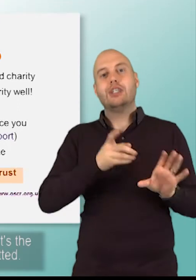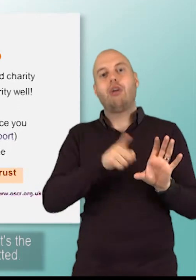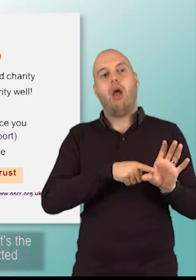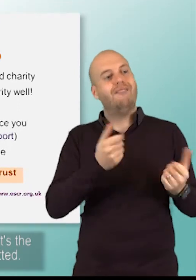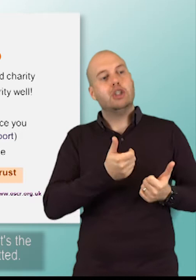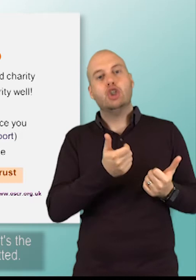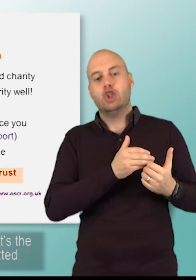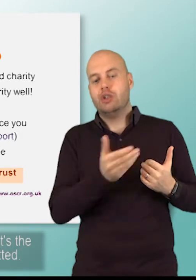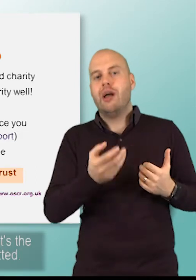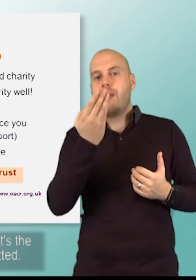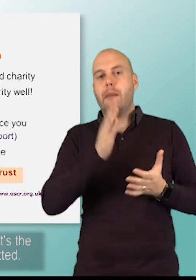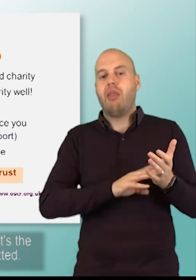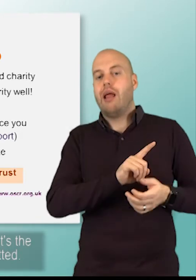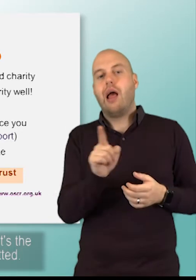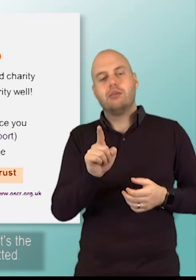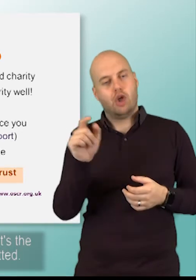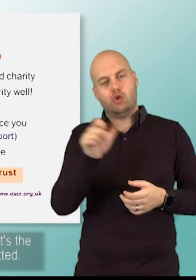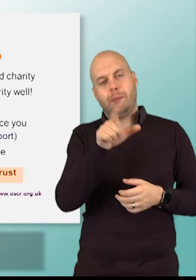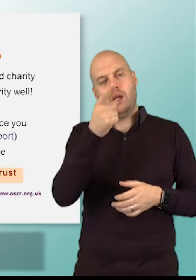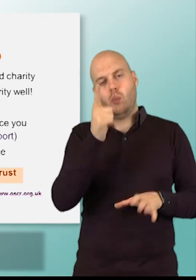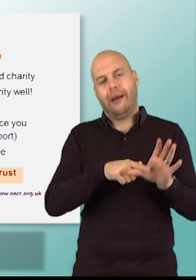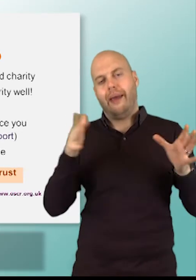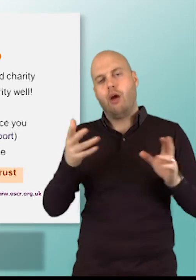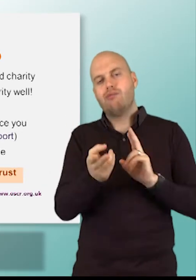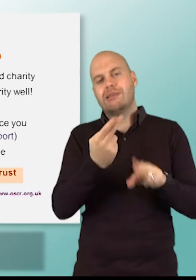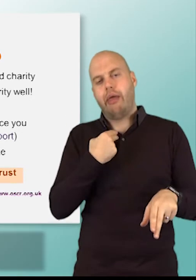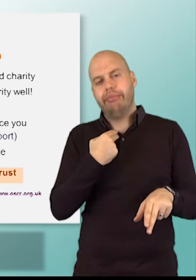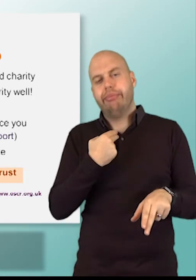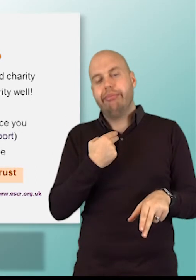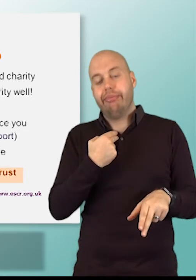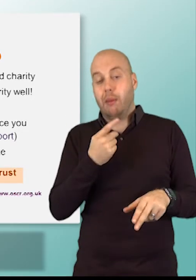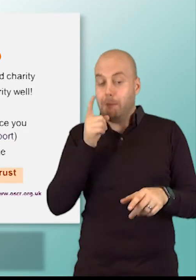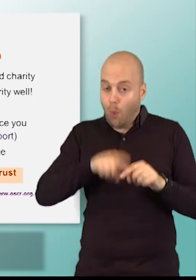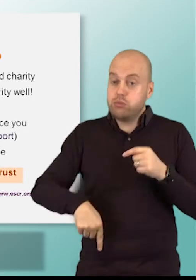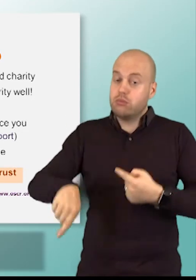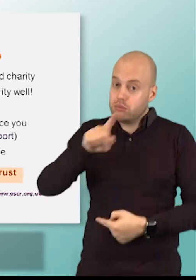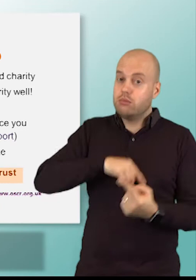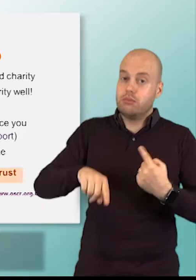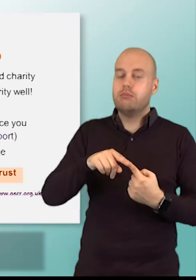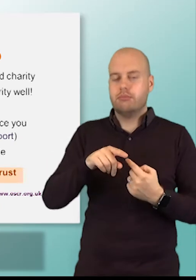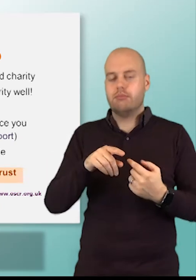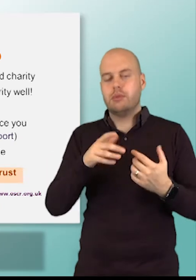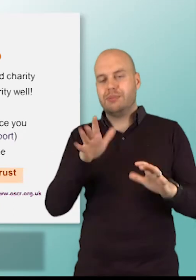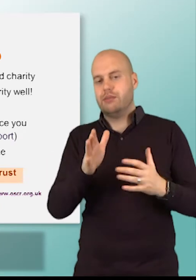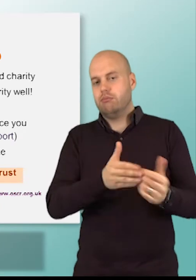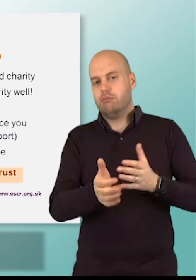your annual return should be made. Most of you manage that. There are a few we have to chase. I mentioned this